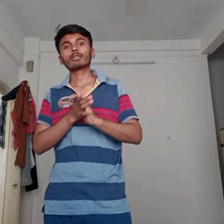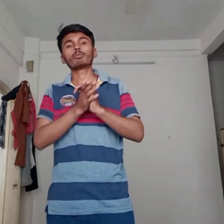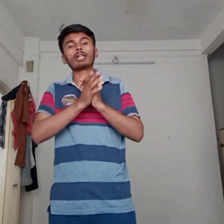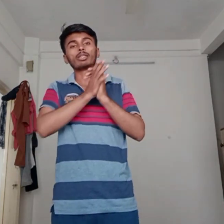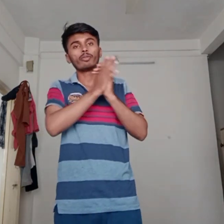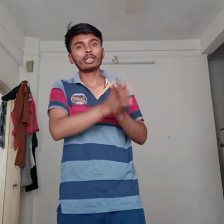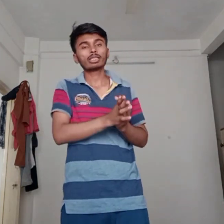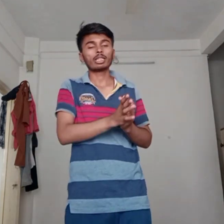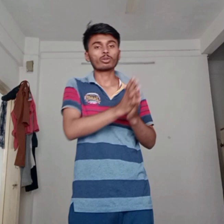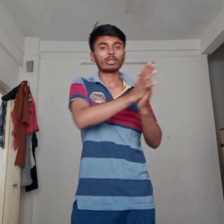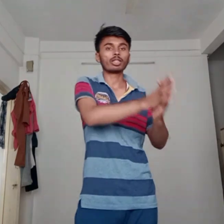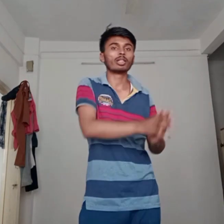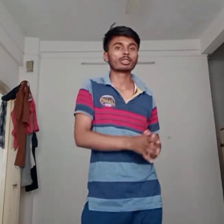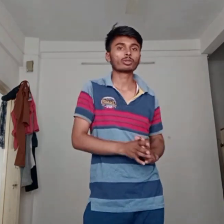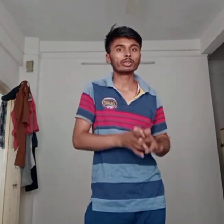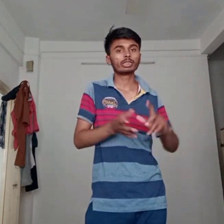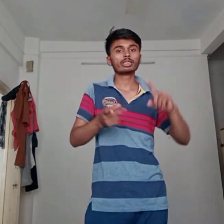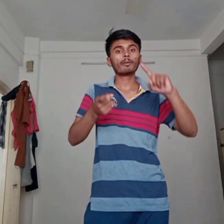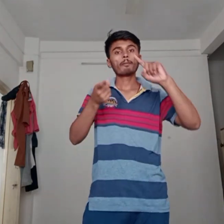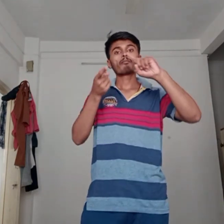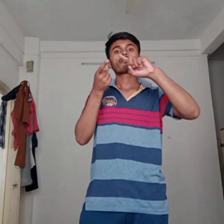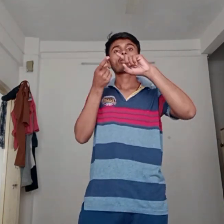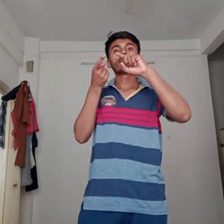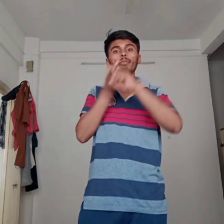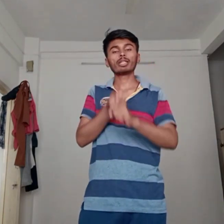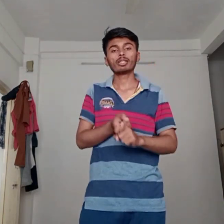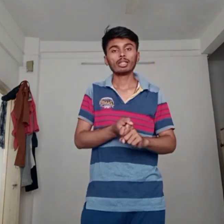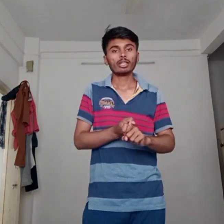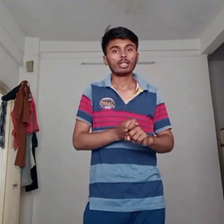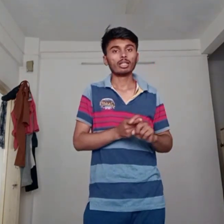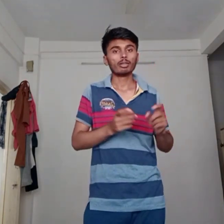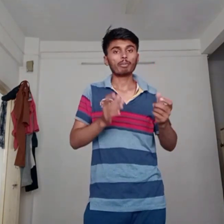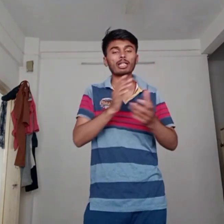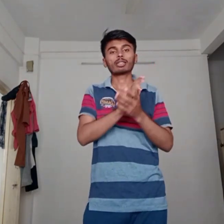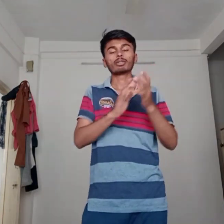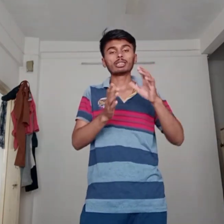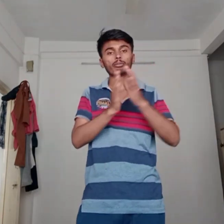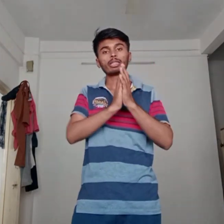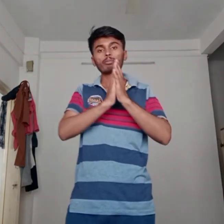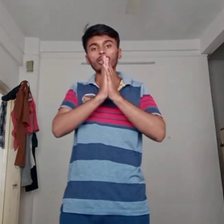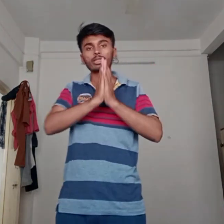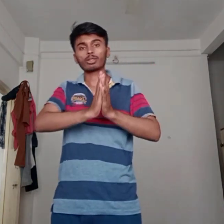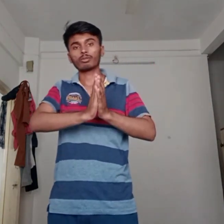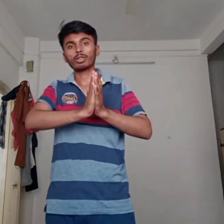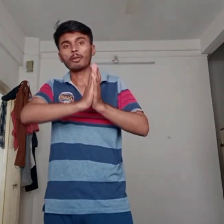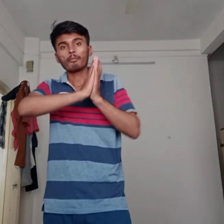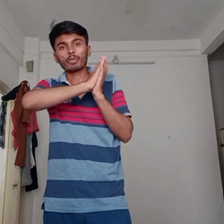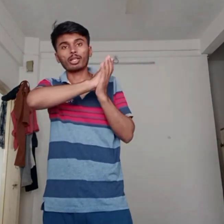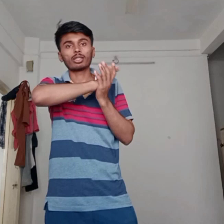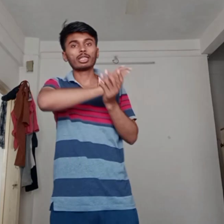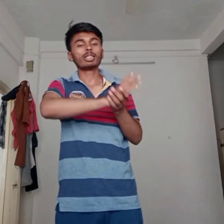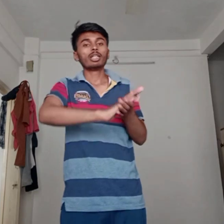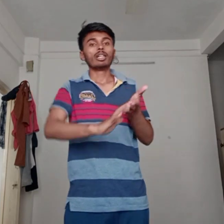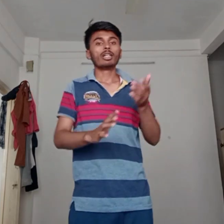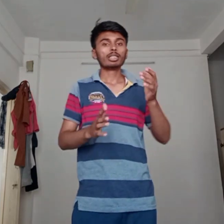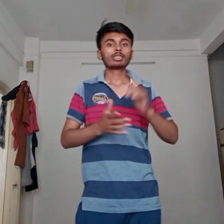by the veins and to the heart. So this is the main part. This is the main function of the heart. Then